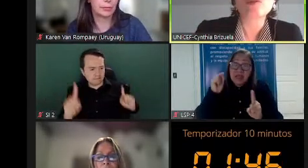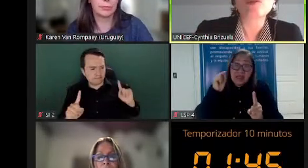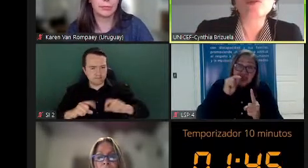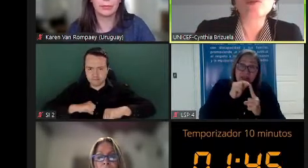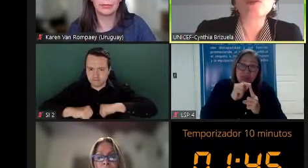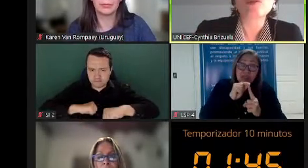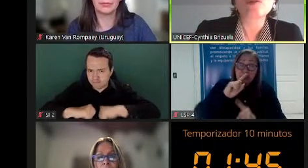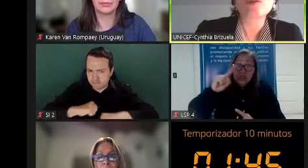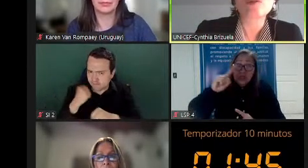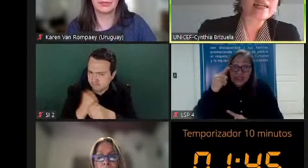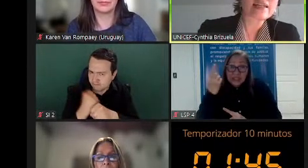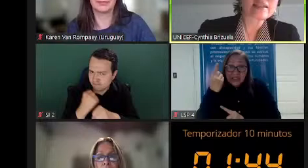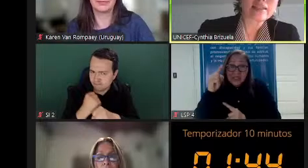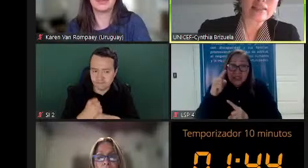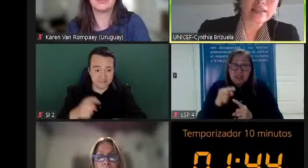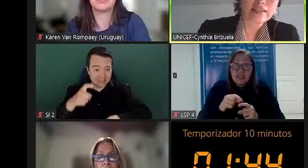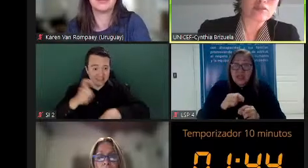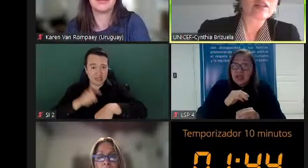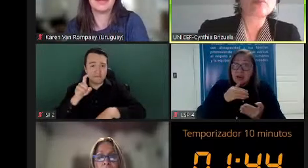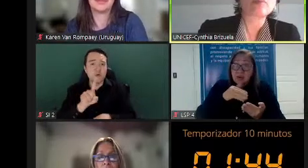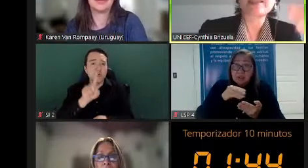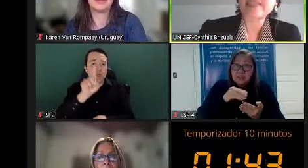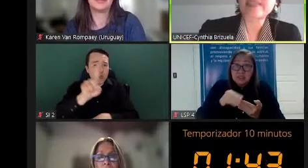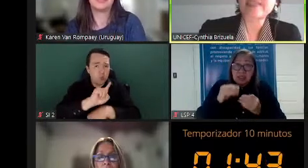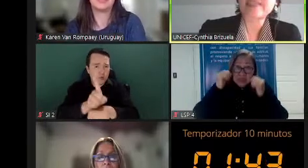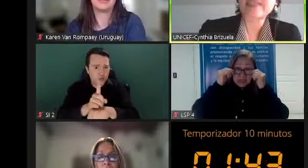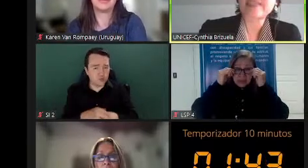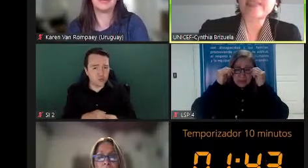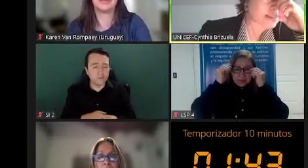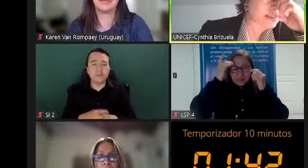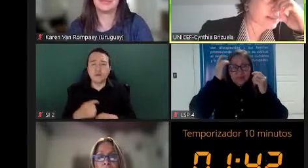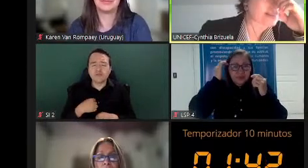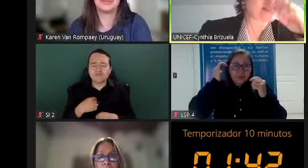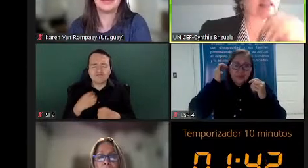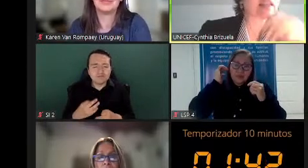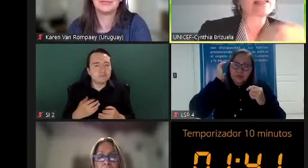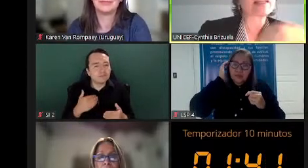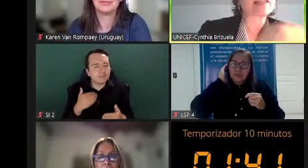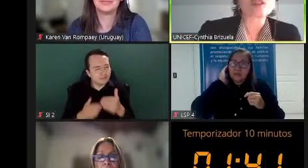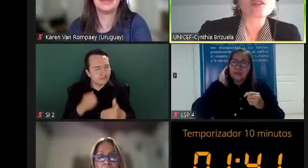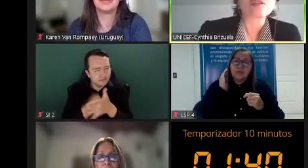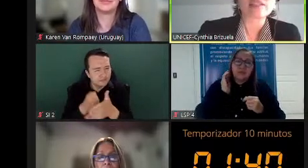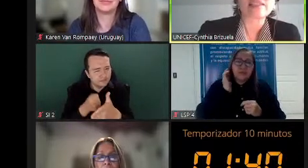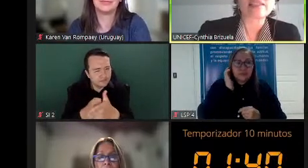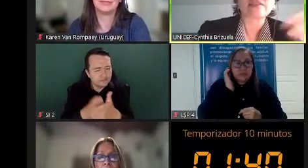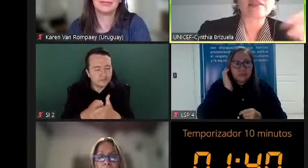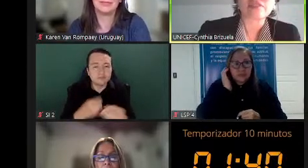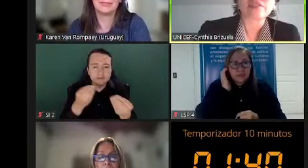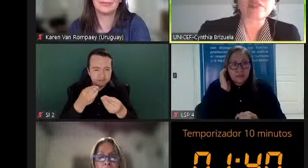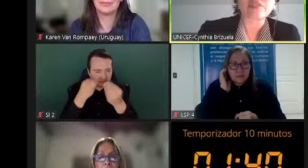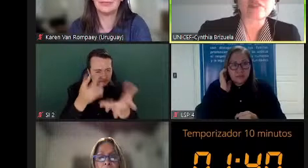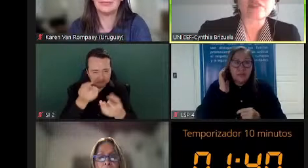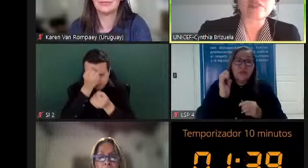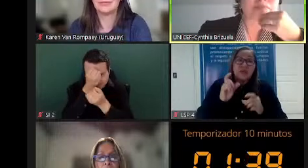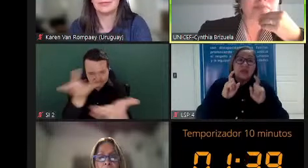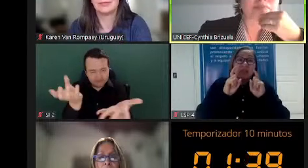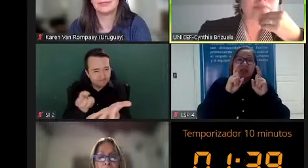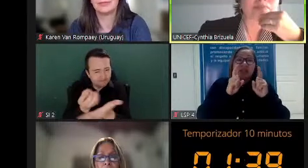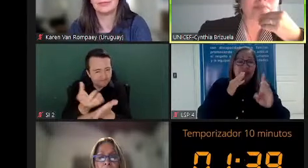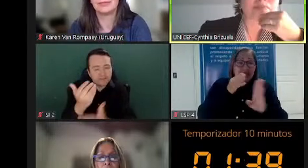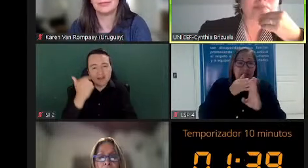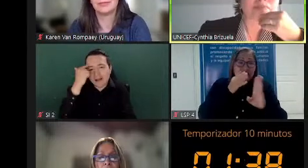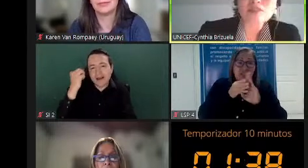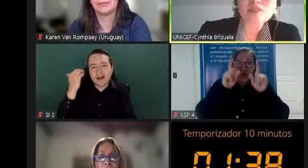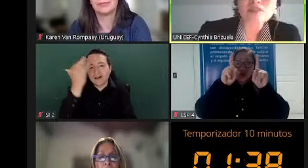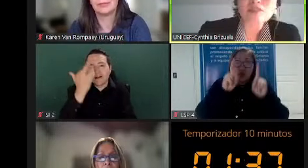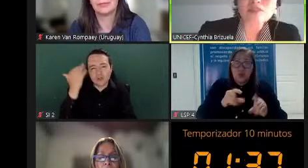of getting to children i have one minute left and i am going to share this